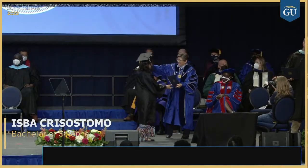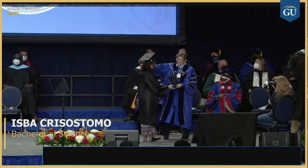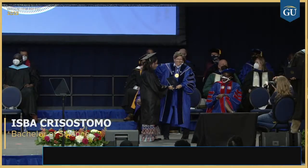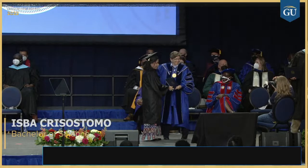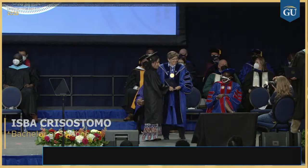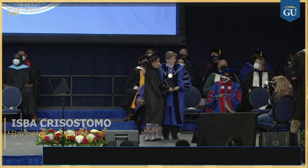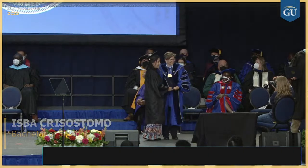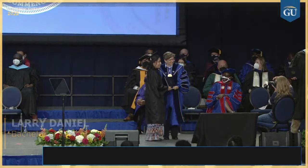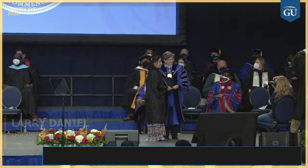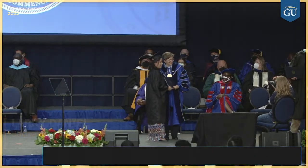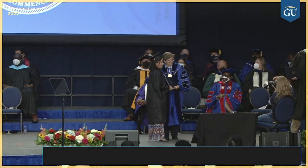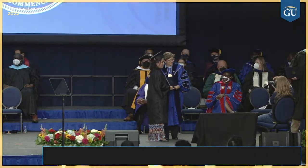Larry Daniel,